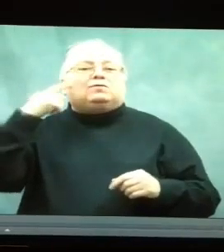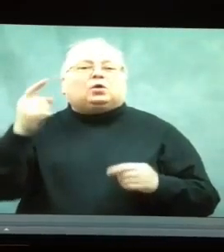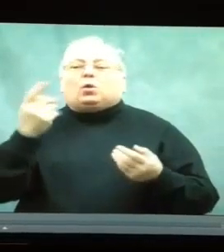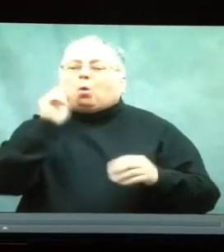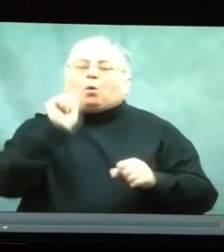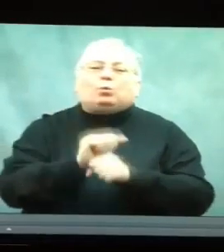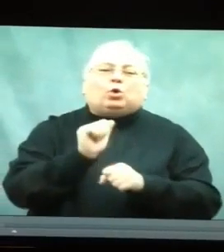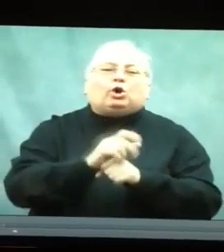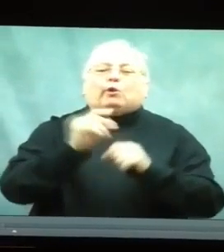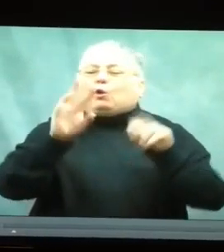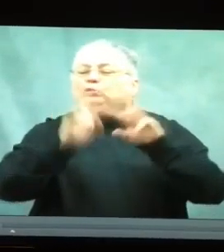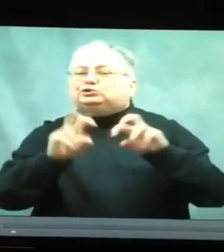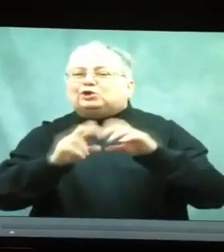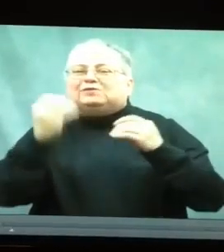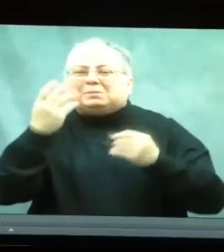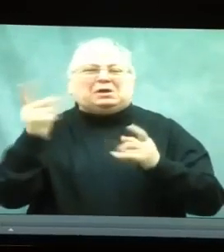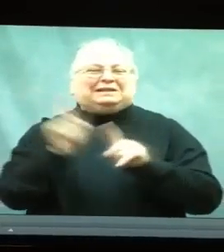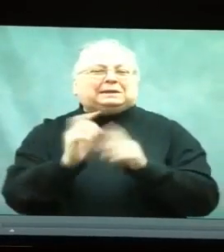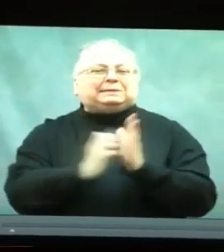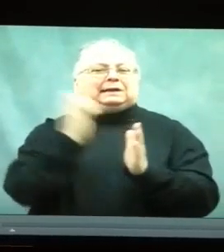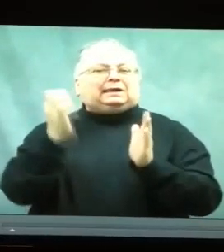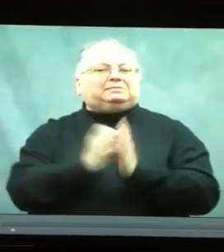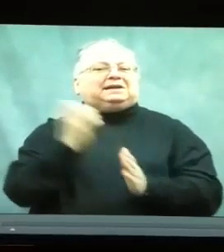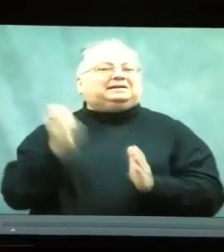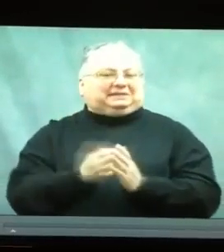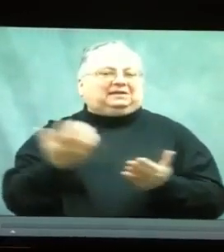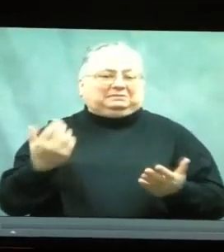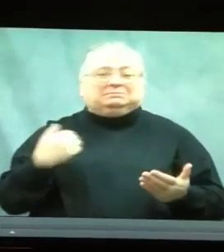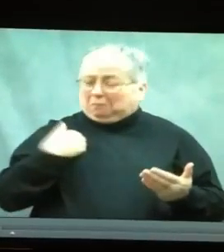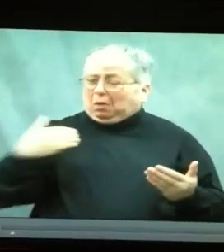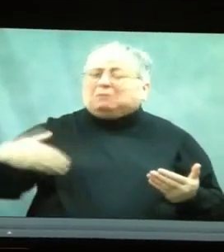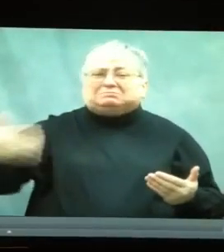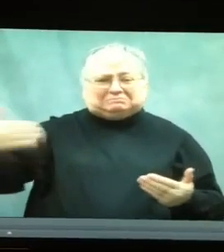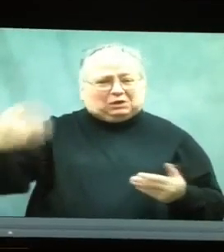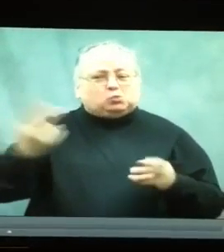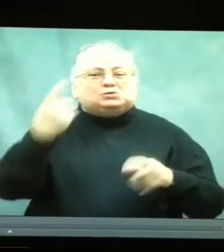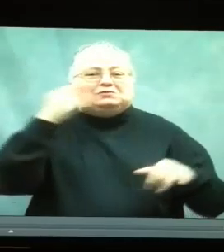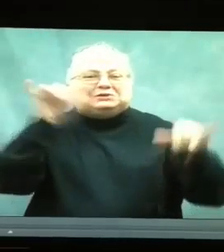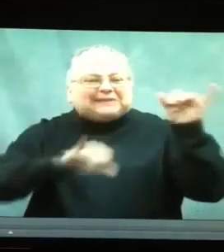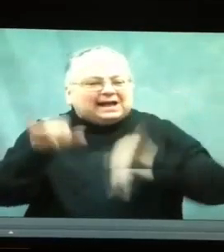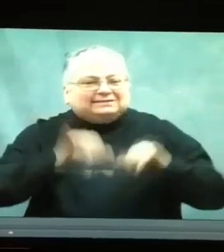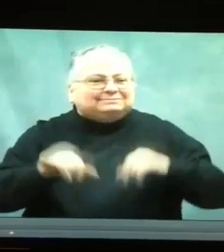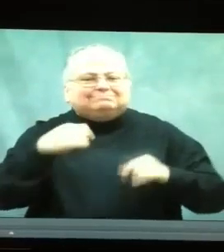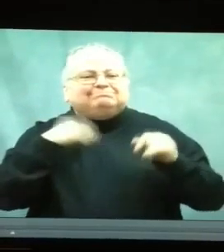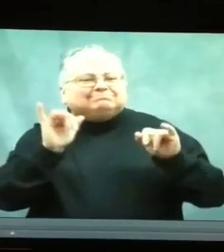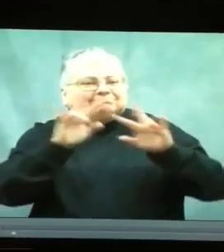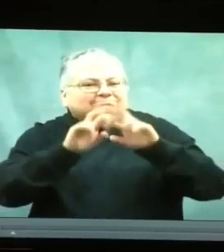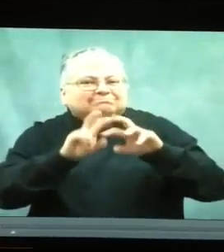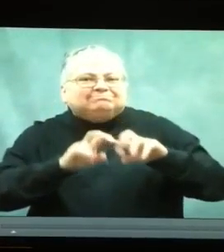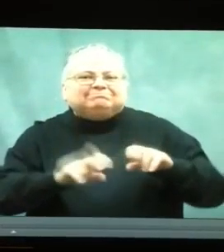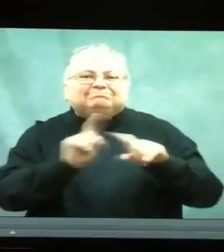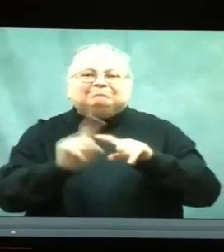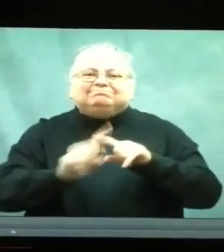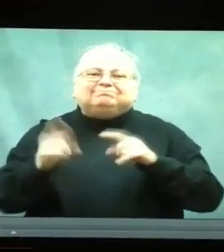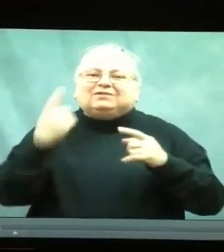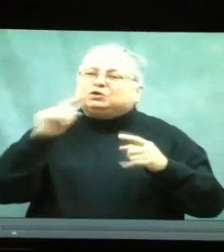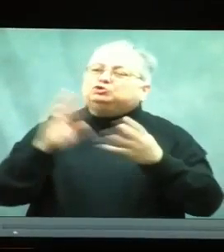down. And maybe you use Wikipedia for research purposes, for an encyclopedia,